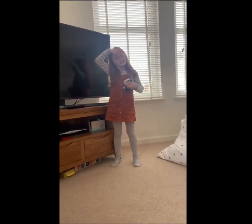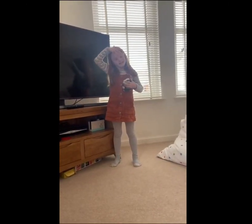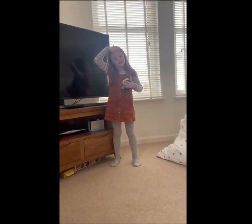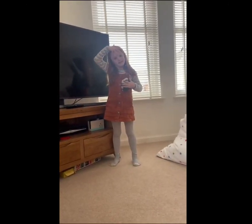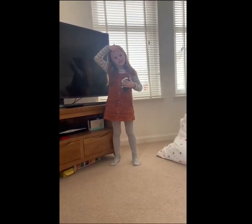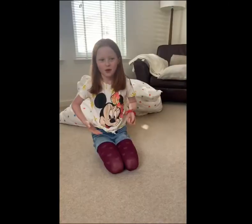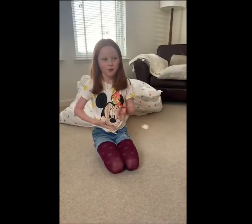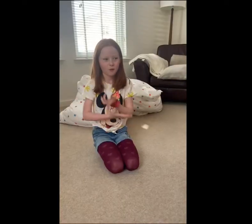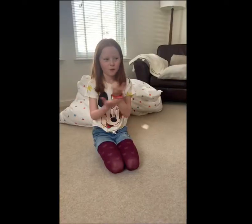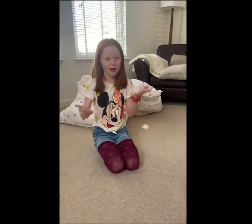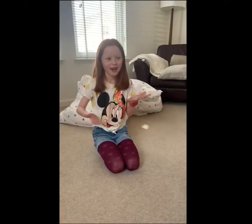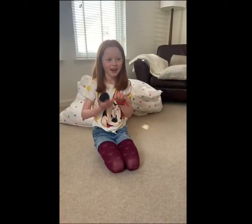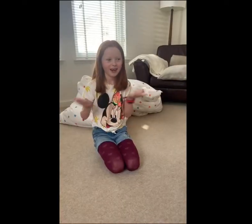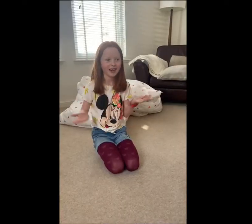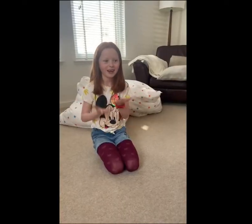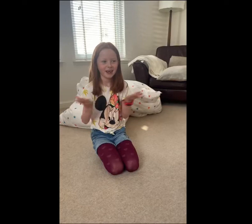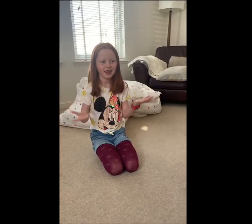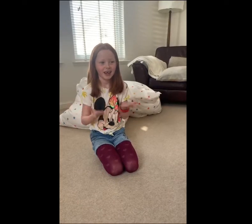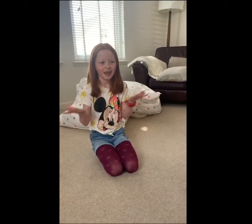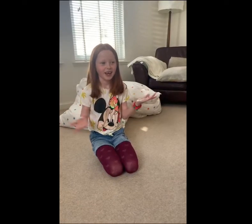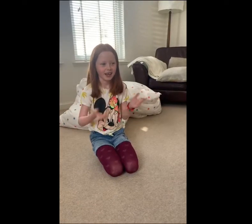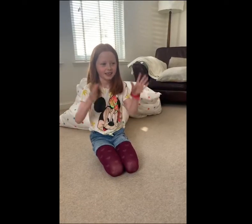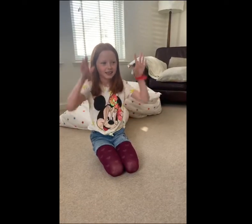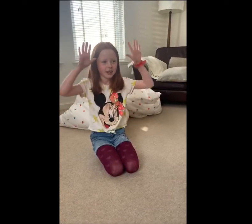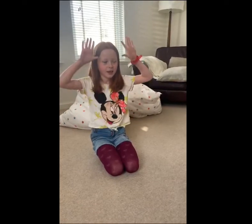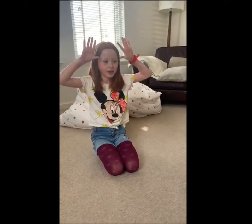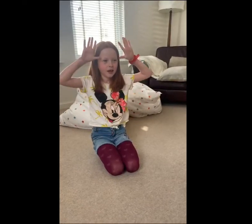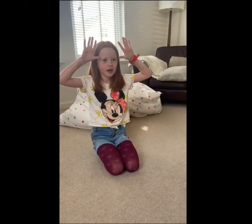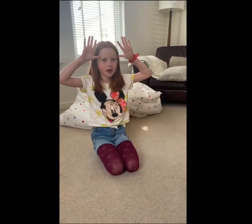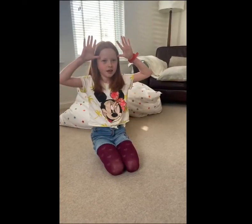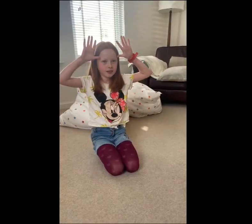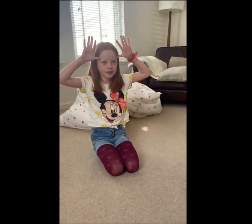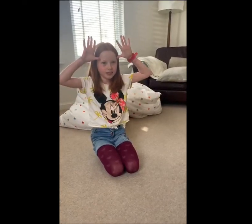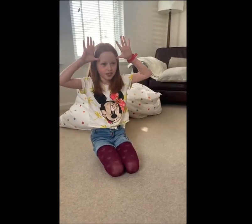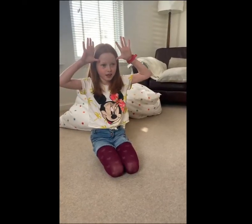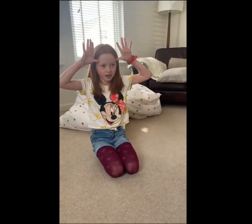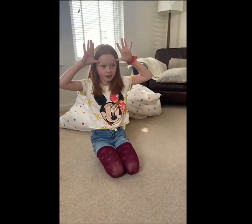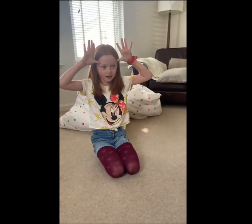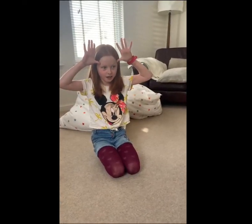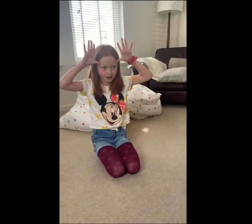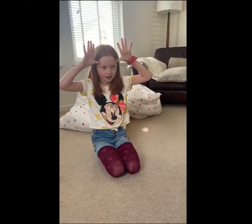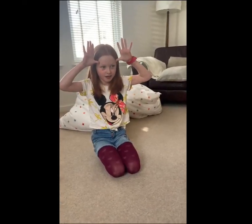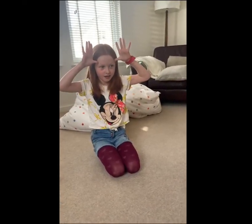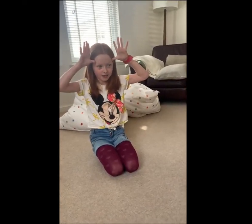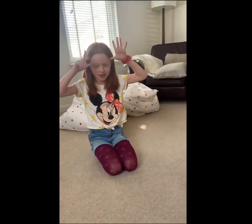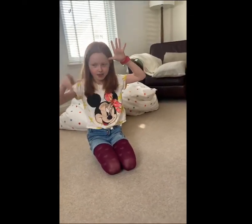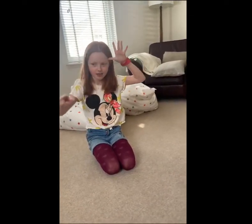a badger. Where is the deer?